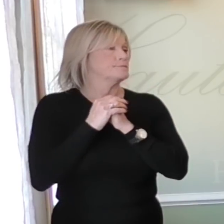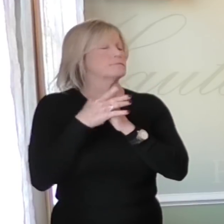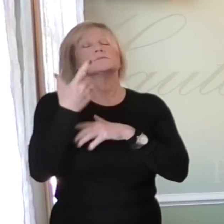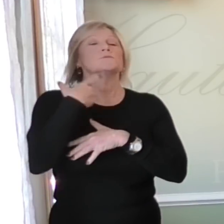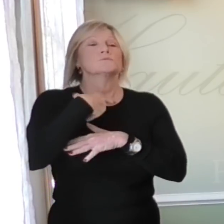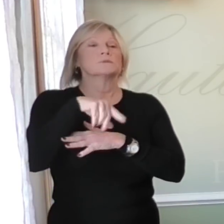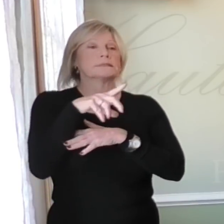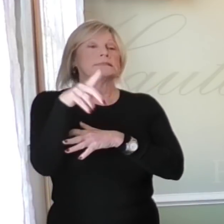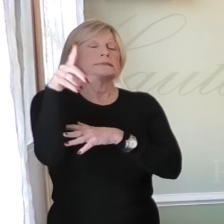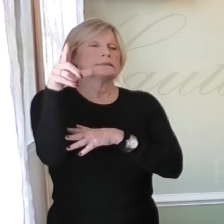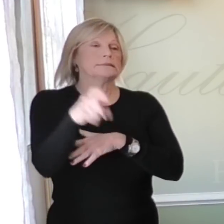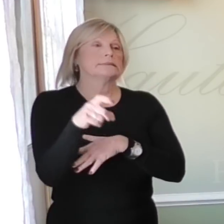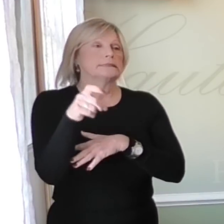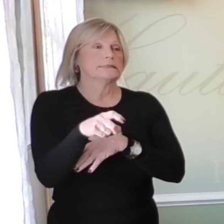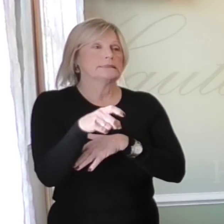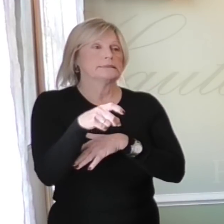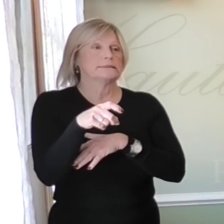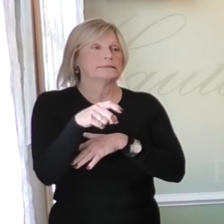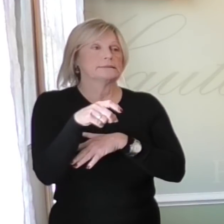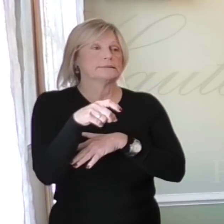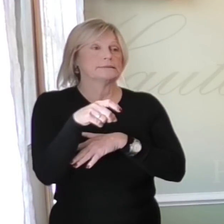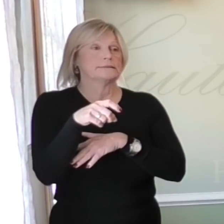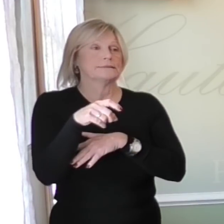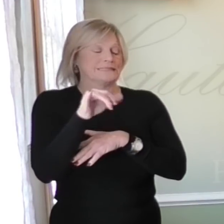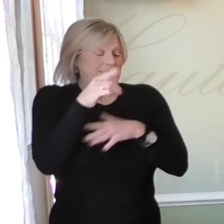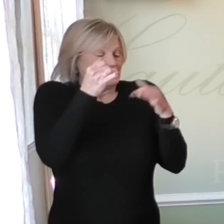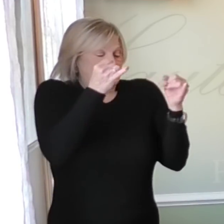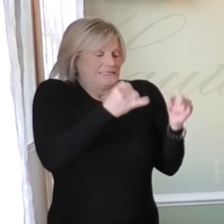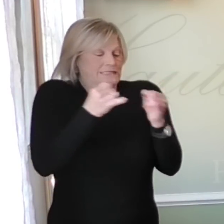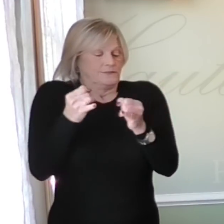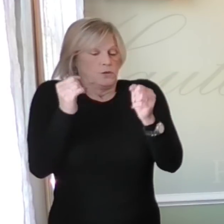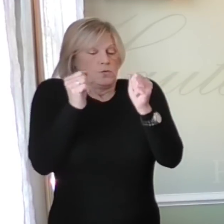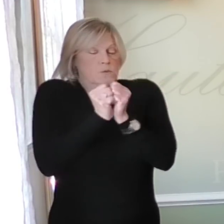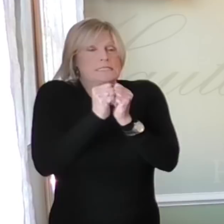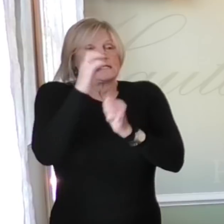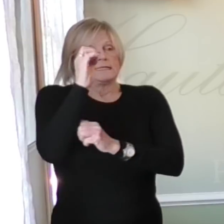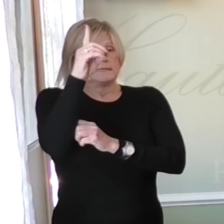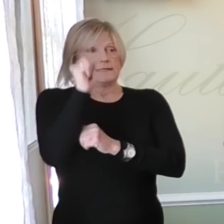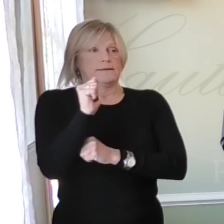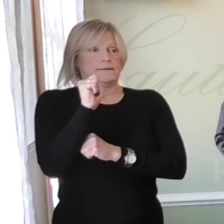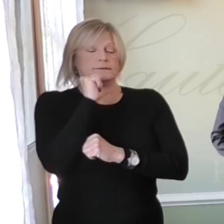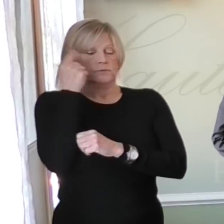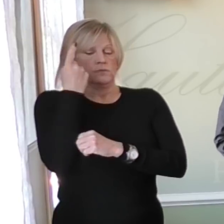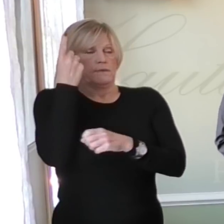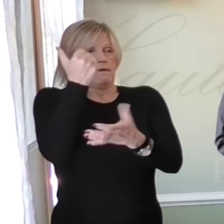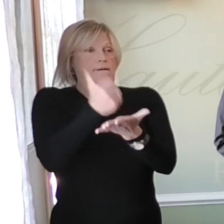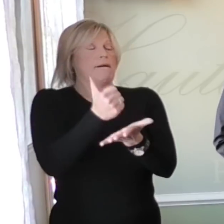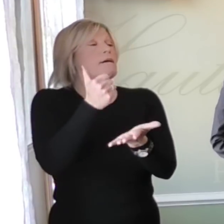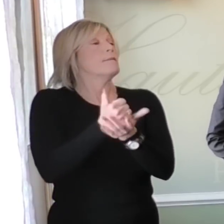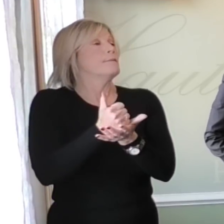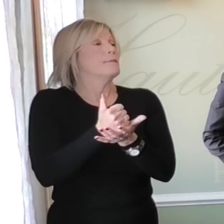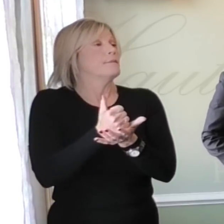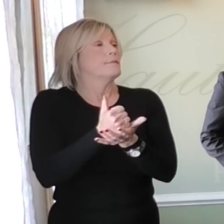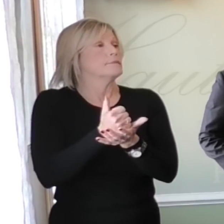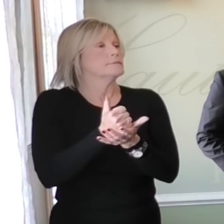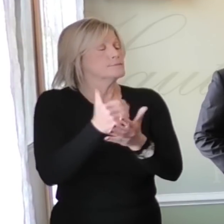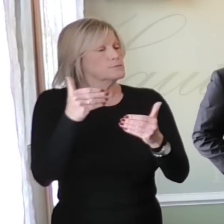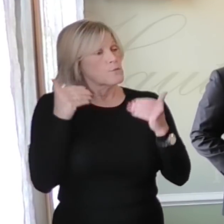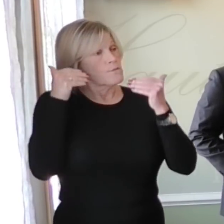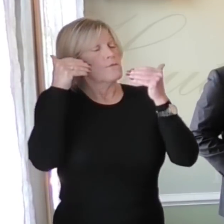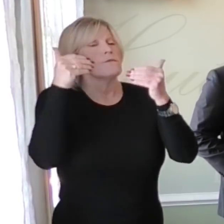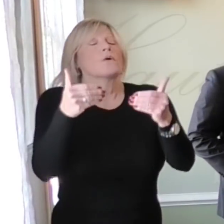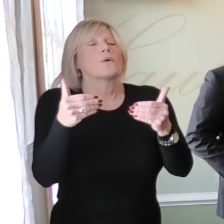We need this individual with EDA to help not only move forward